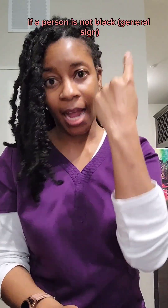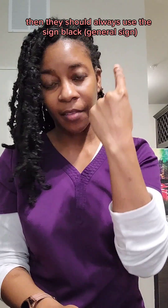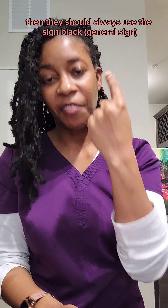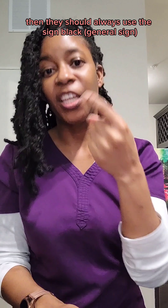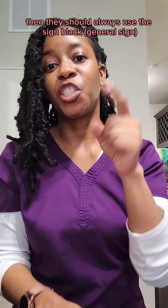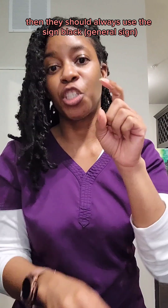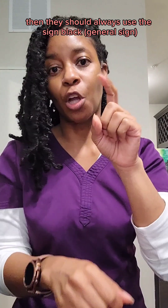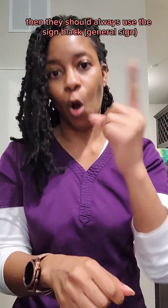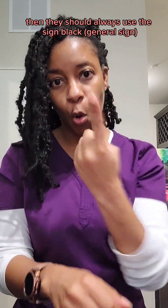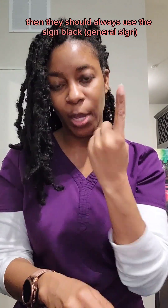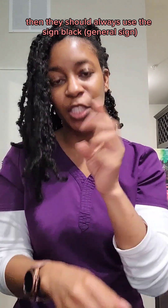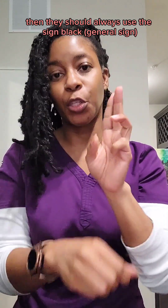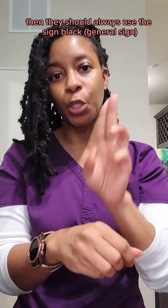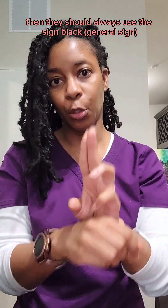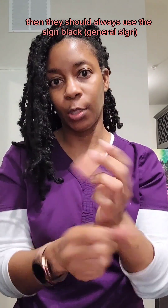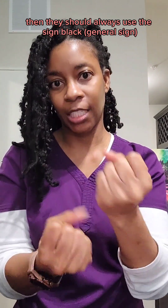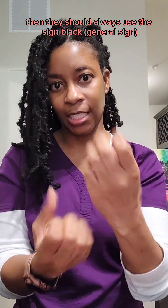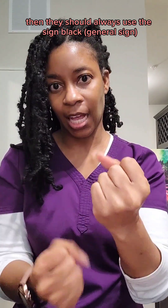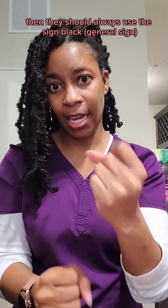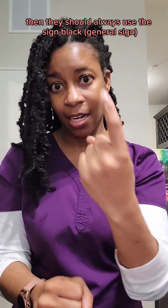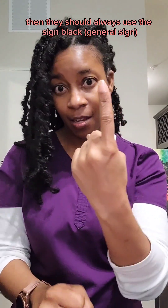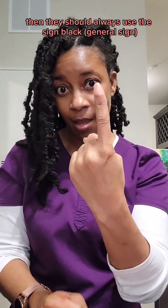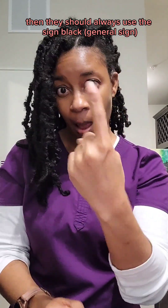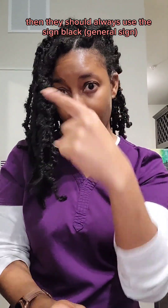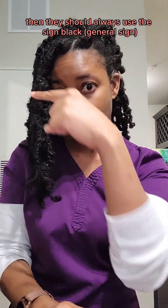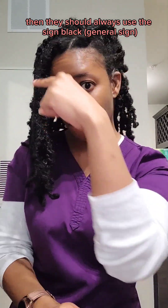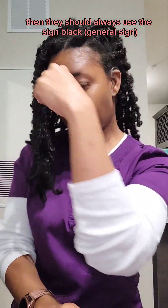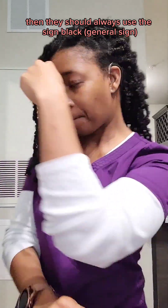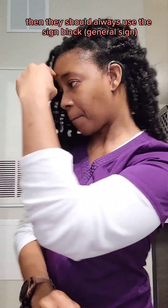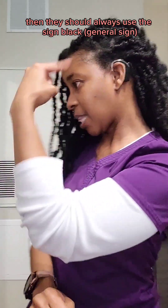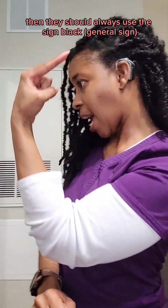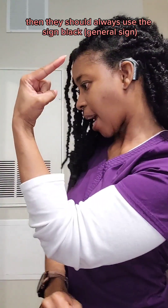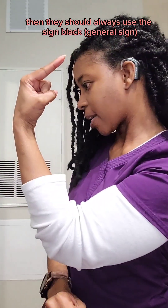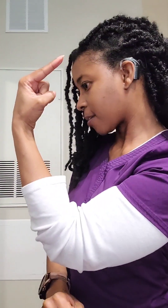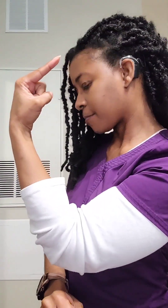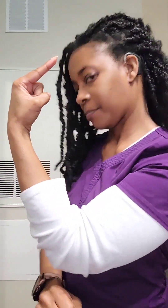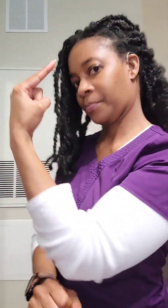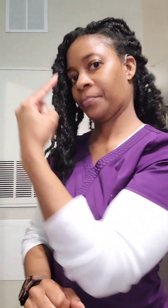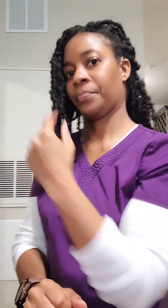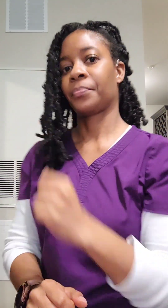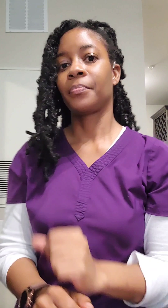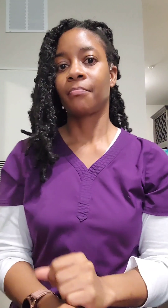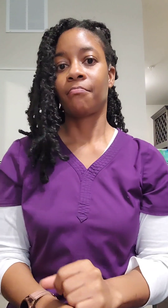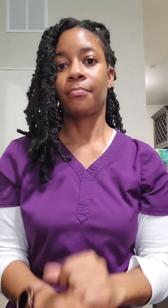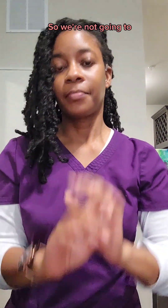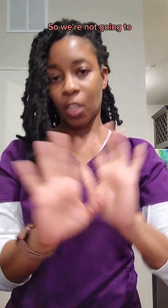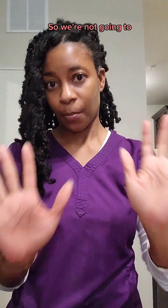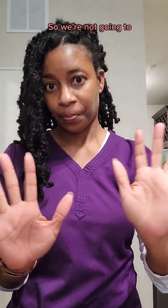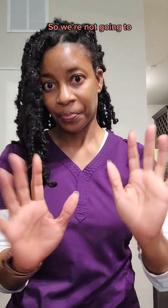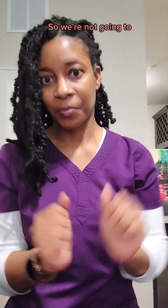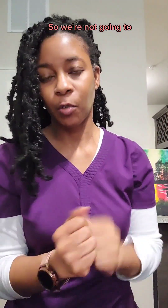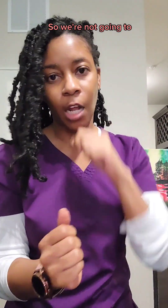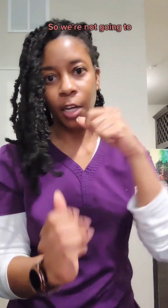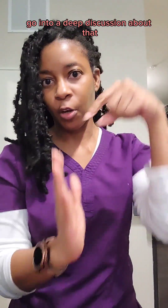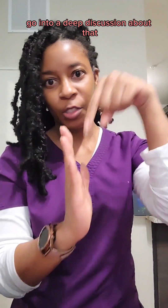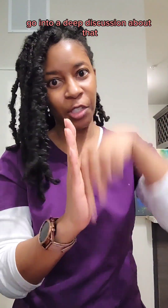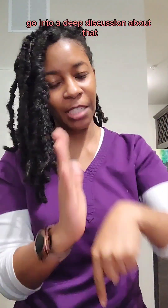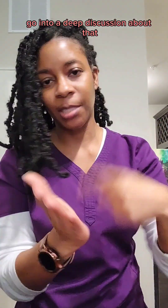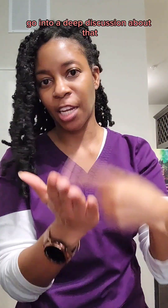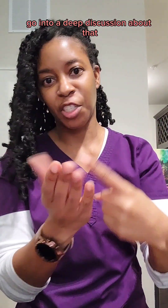then they should always use the sign black. So we're not going to go into a deep discussion about